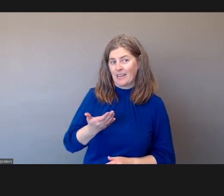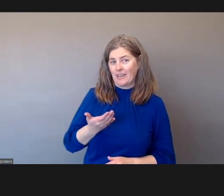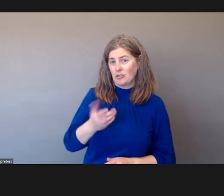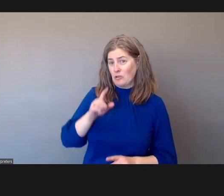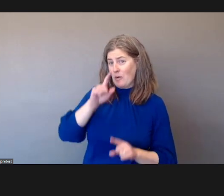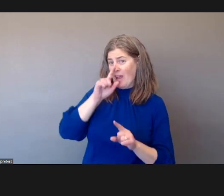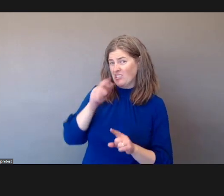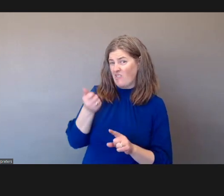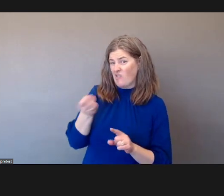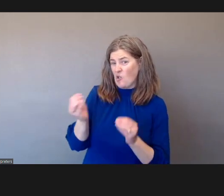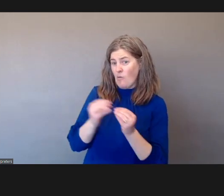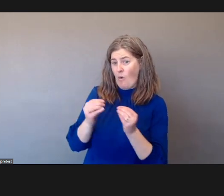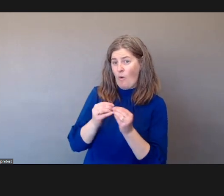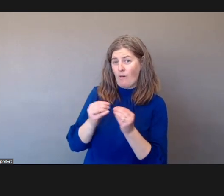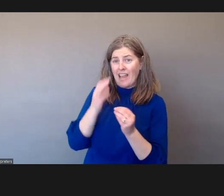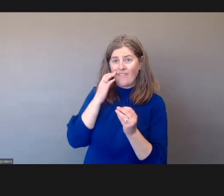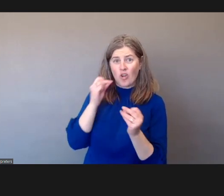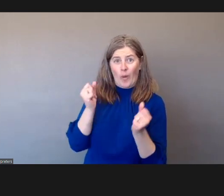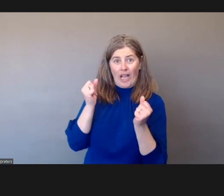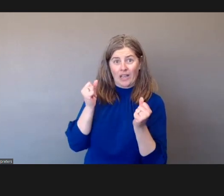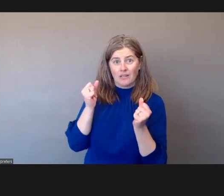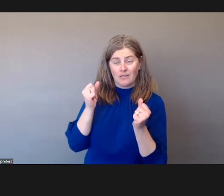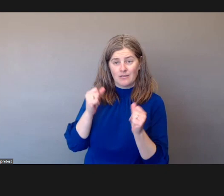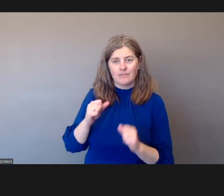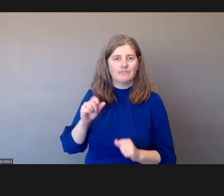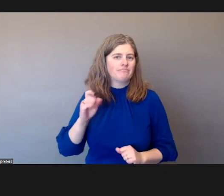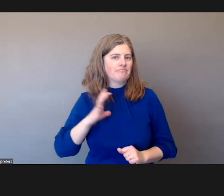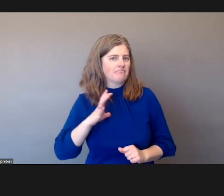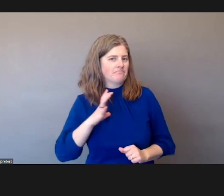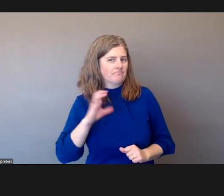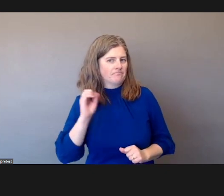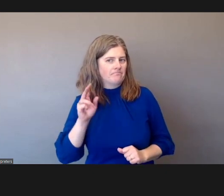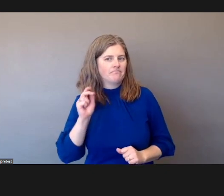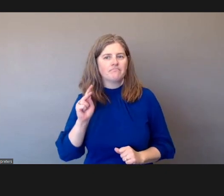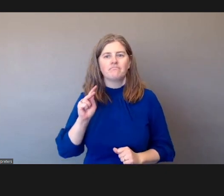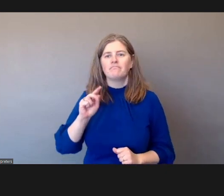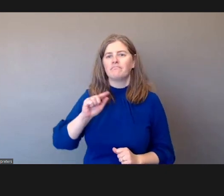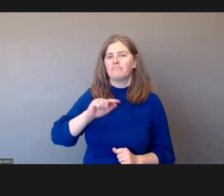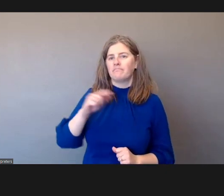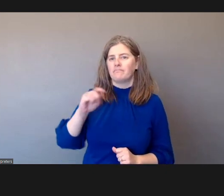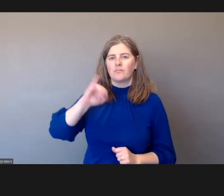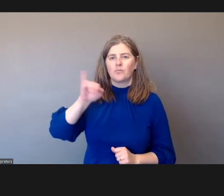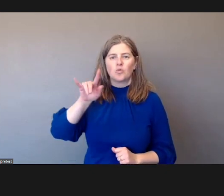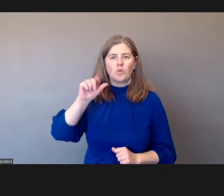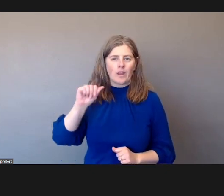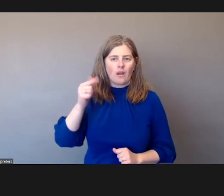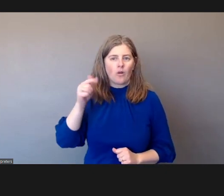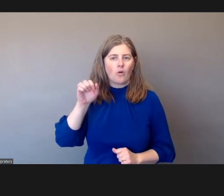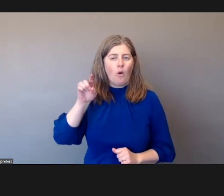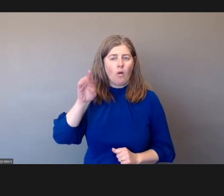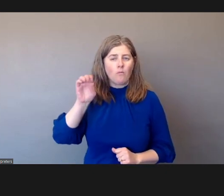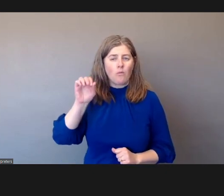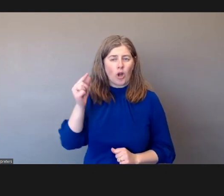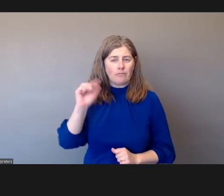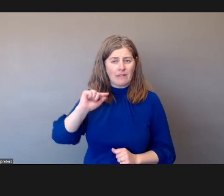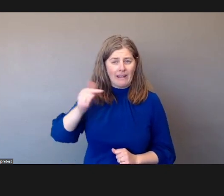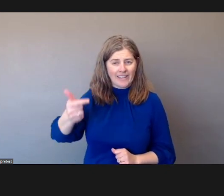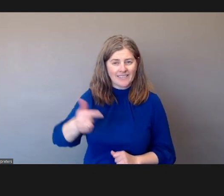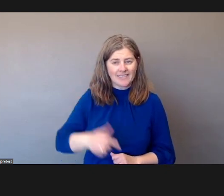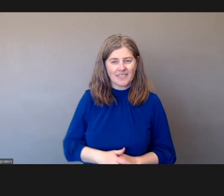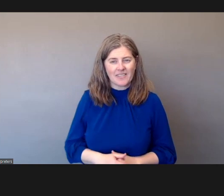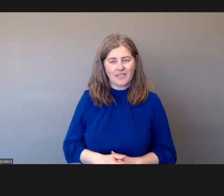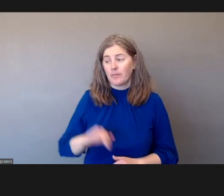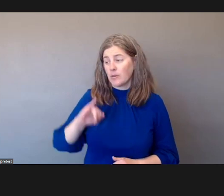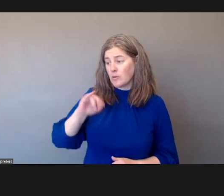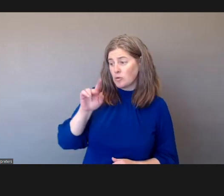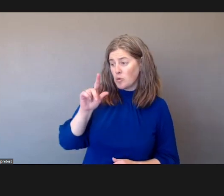answer a couple more if they're super quick. All right, I'm going to call on Julia Goldberg next. Julia,